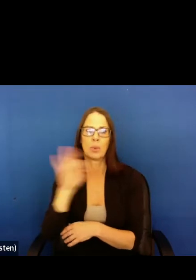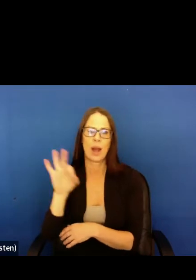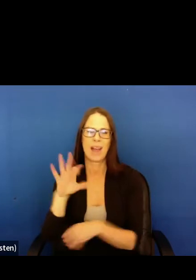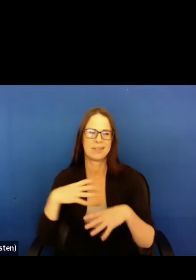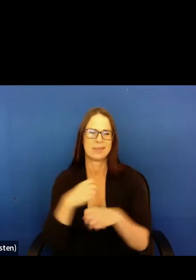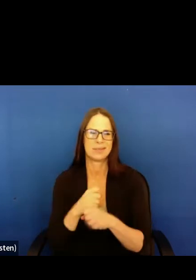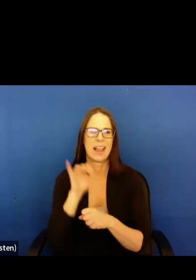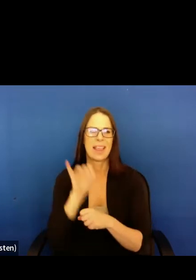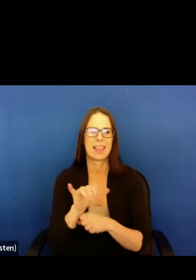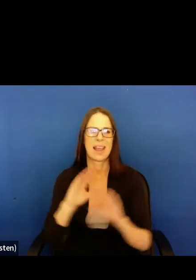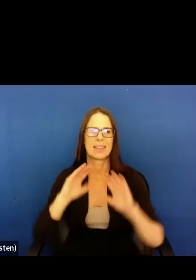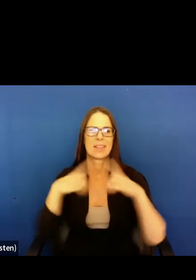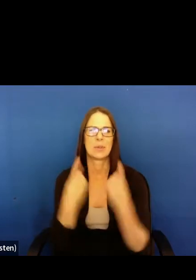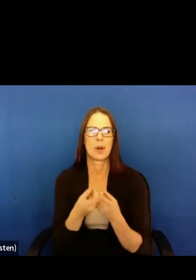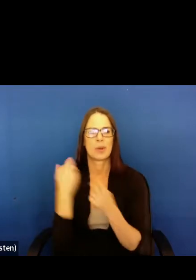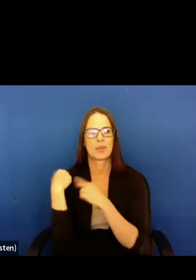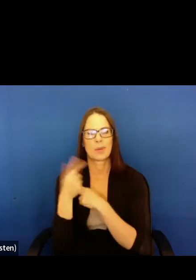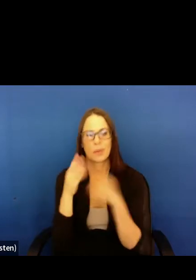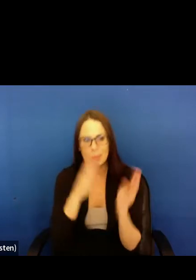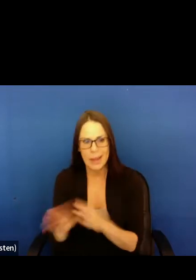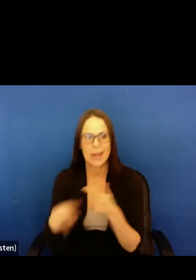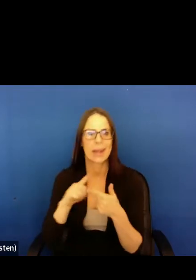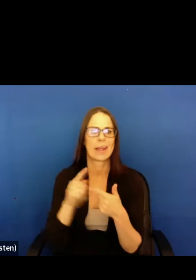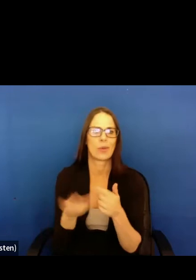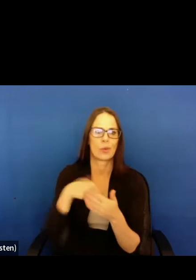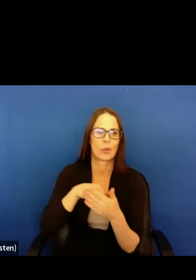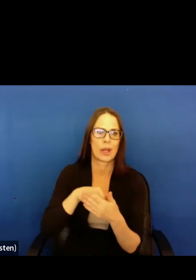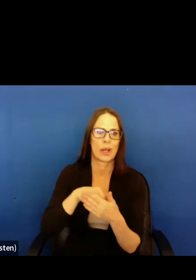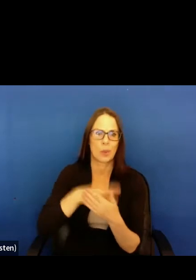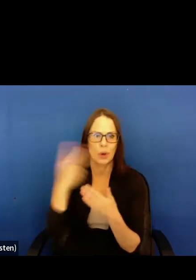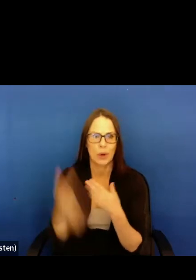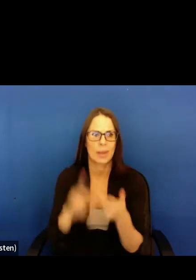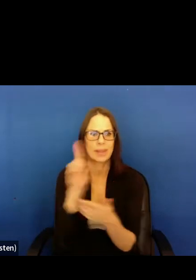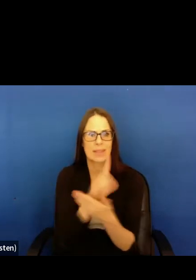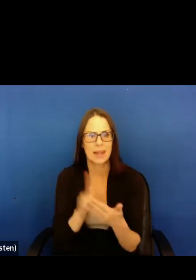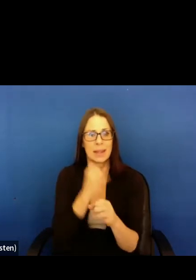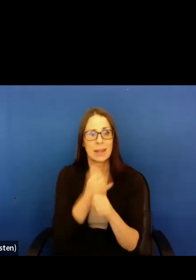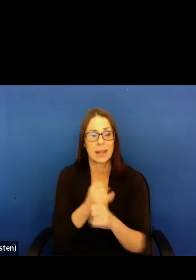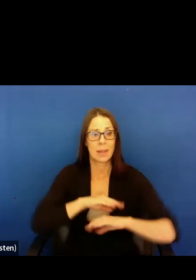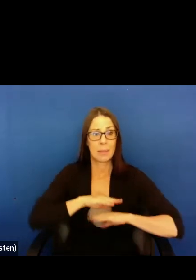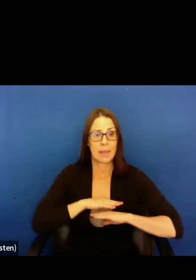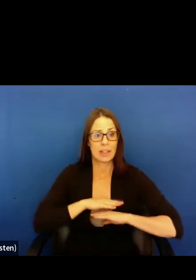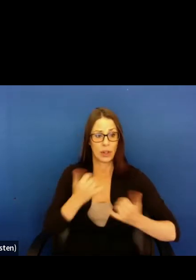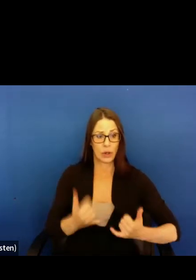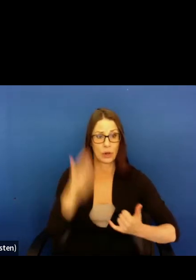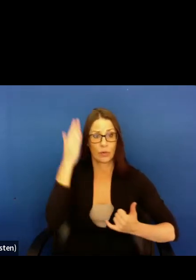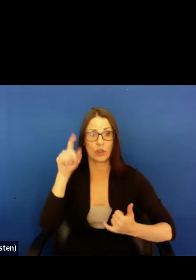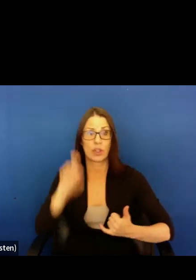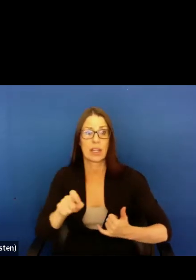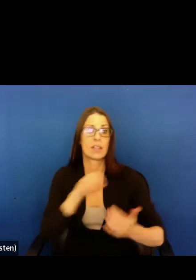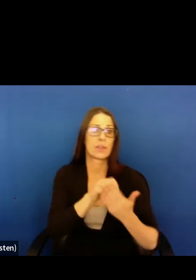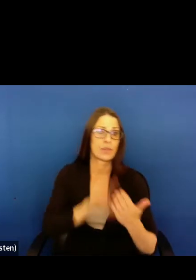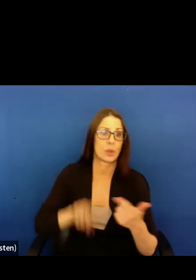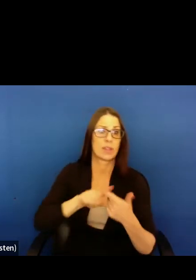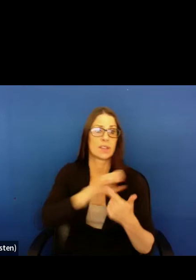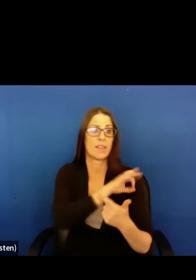the planning, programming, designing of campuses that meet the current and future needs of Northeastern students, faculty, and